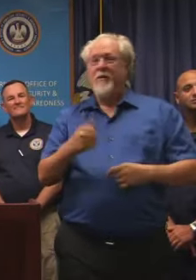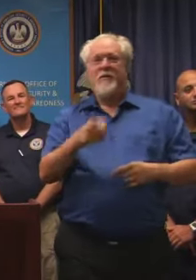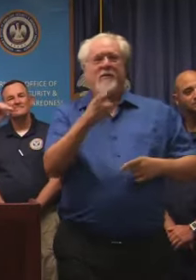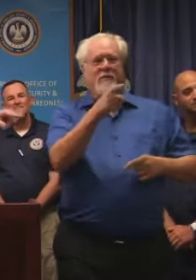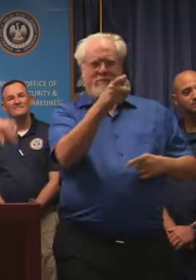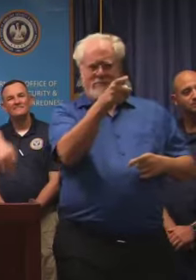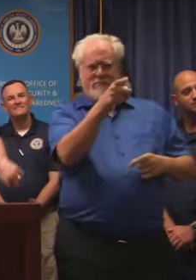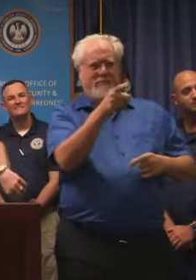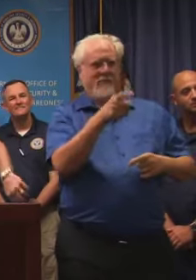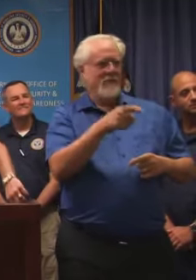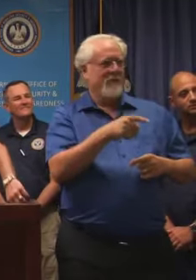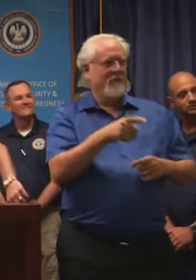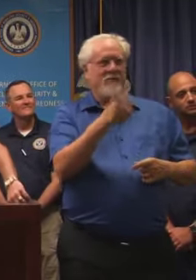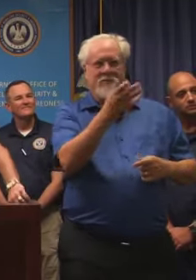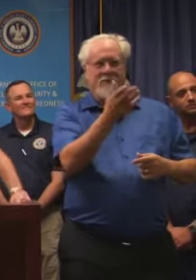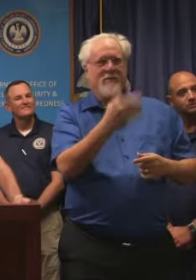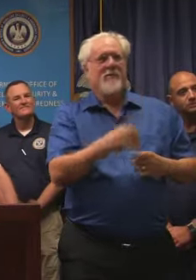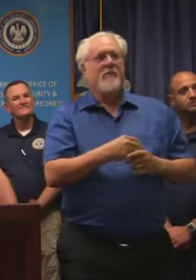Go ahead, I'm sorry.